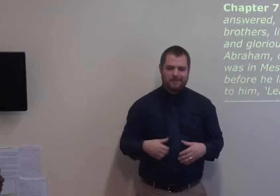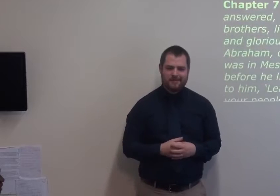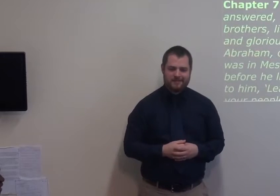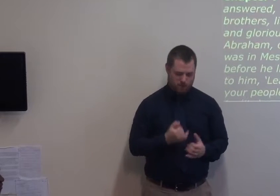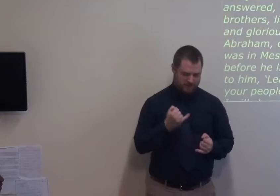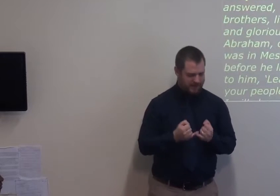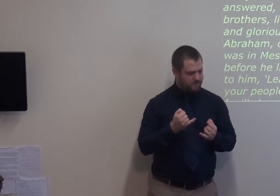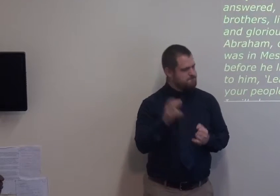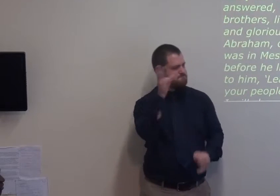Chapter 7,